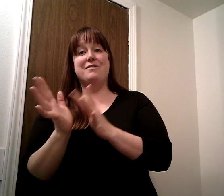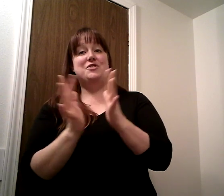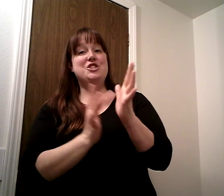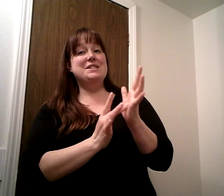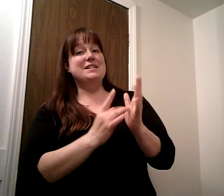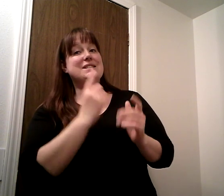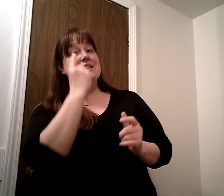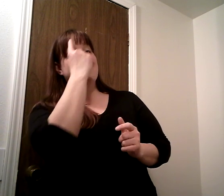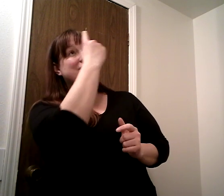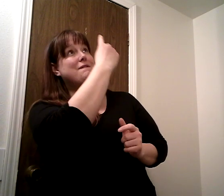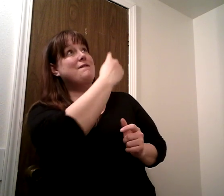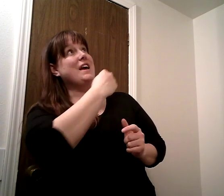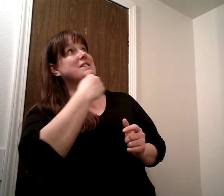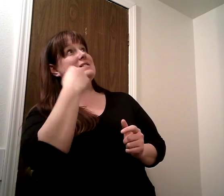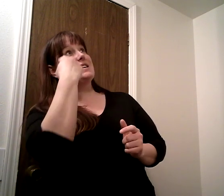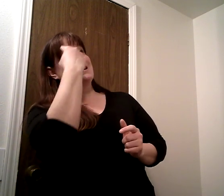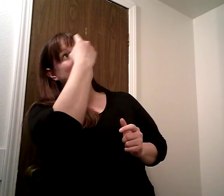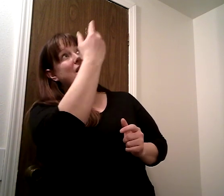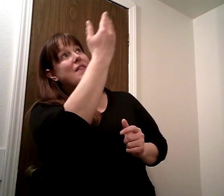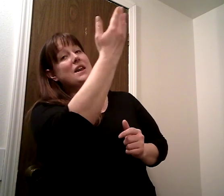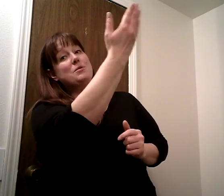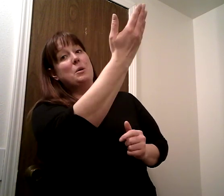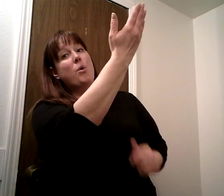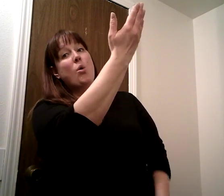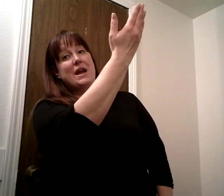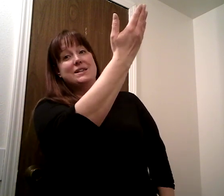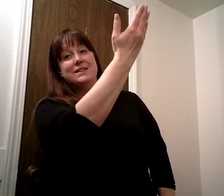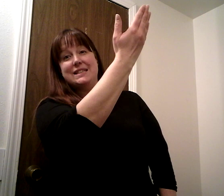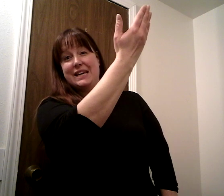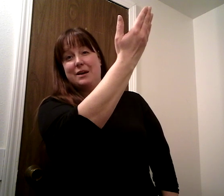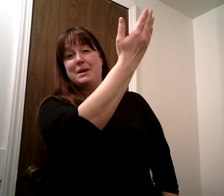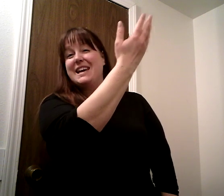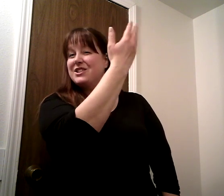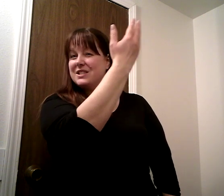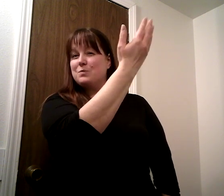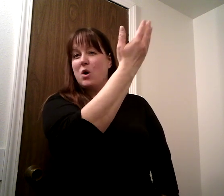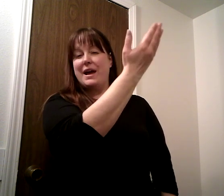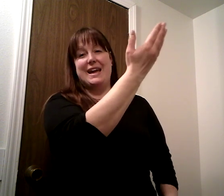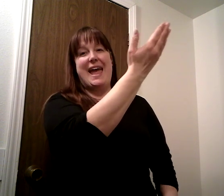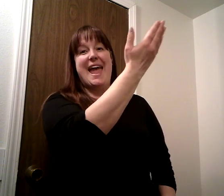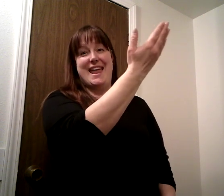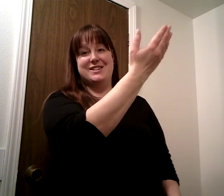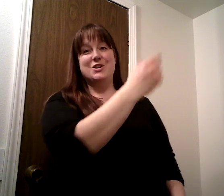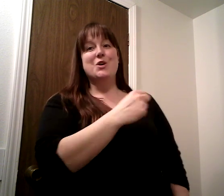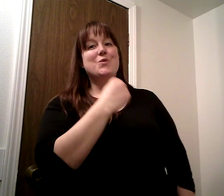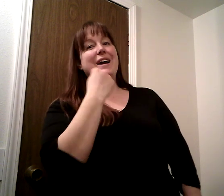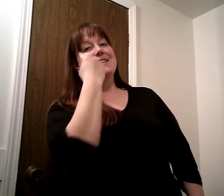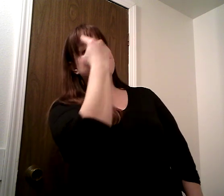of Jesus' face. And then I'm going to point to him. It's just this poetic end, right?